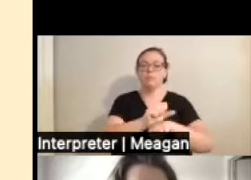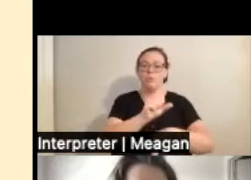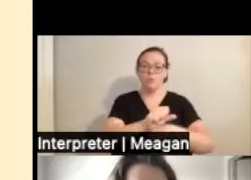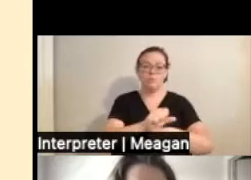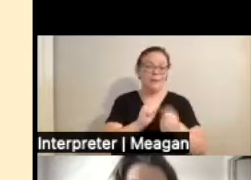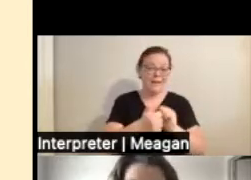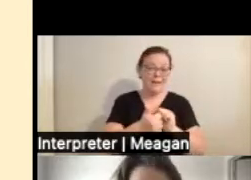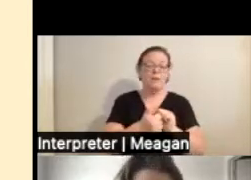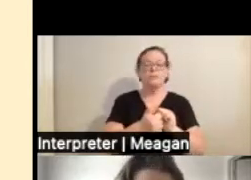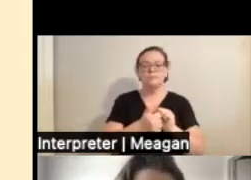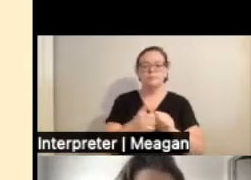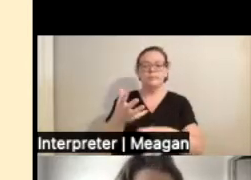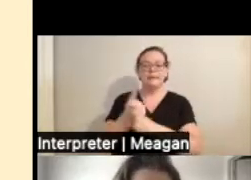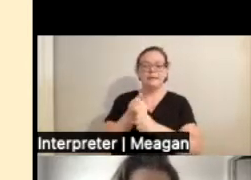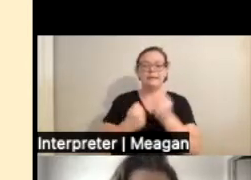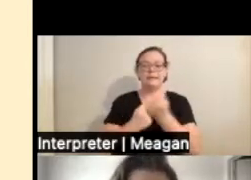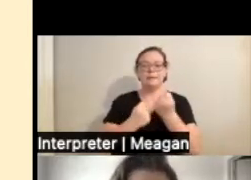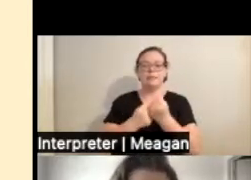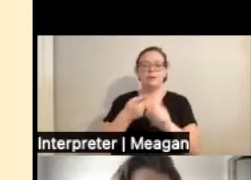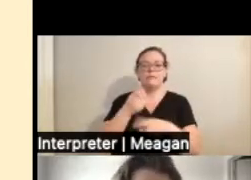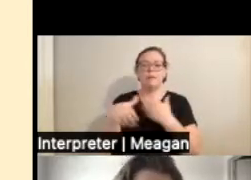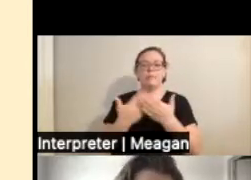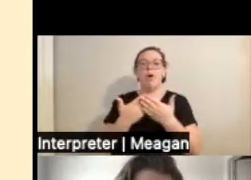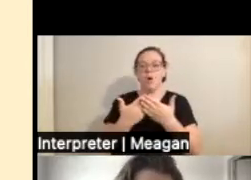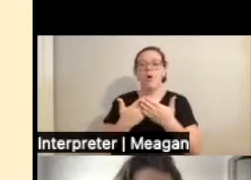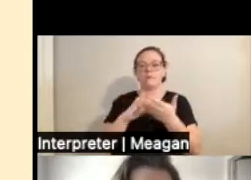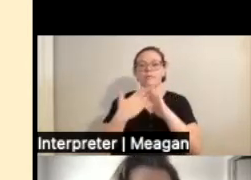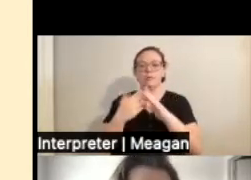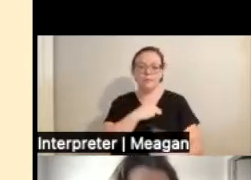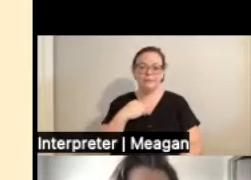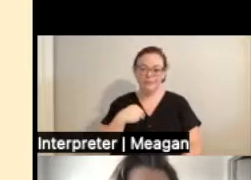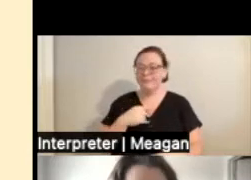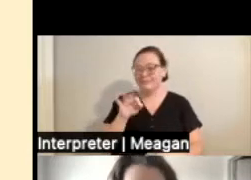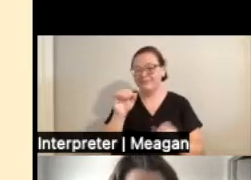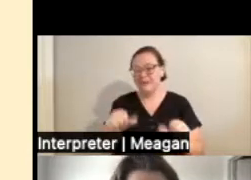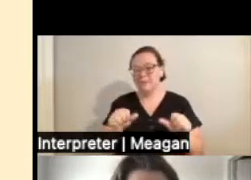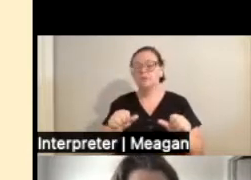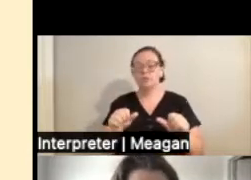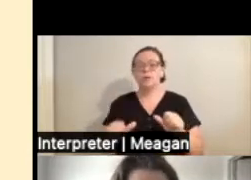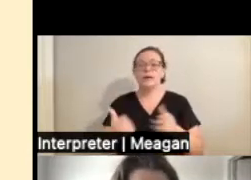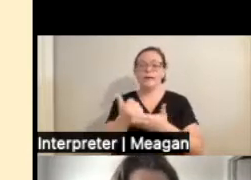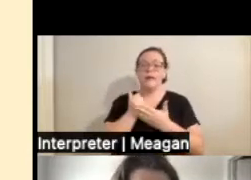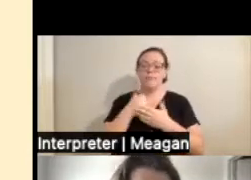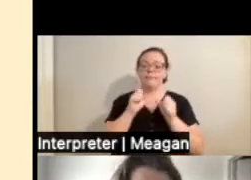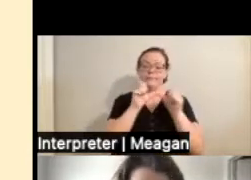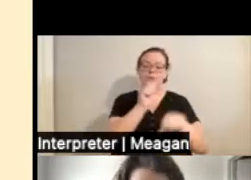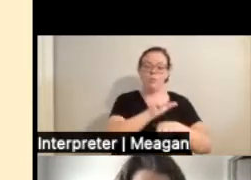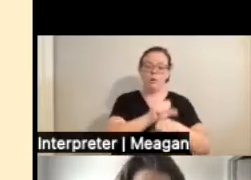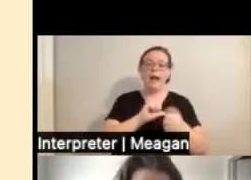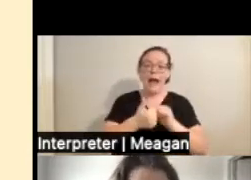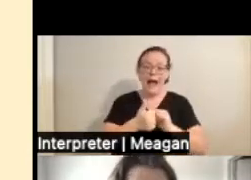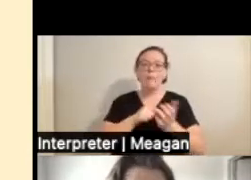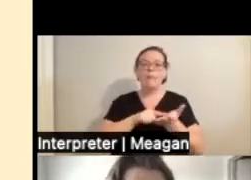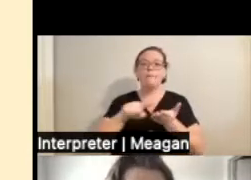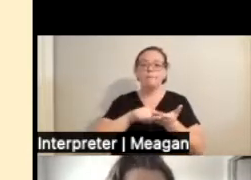to receive the support from all of our community members whenever possible. So you can help sustain this work by giving regularly through our